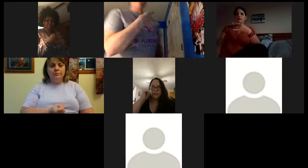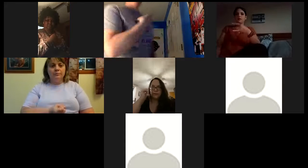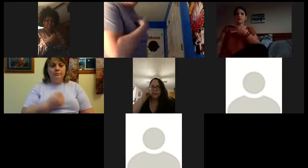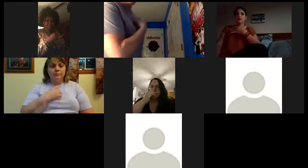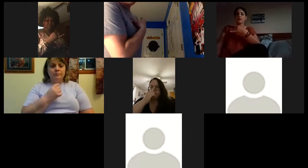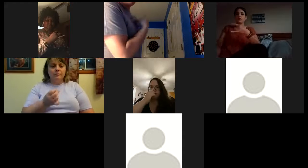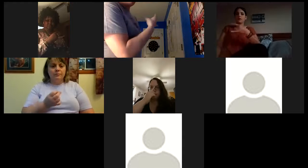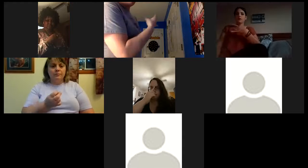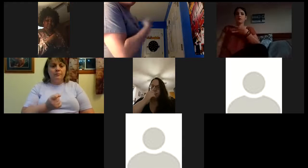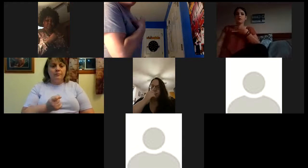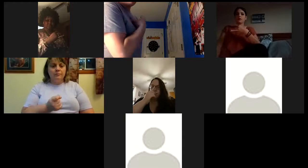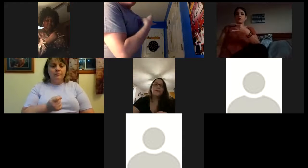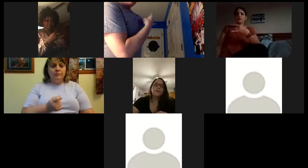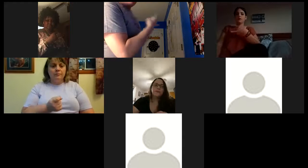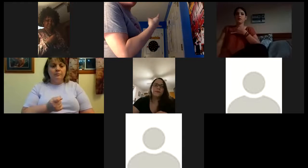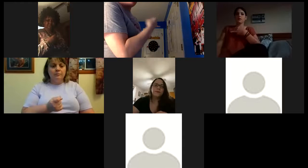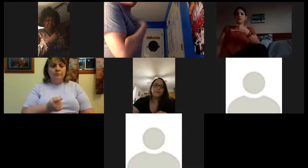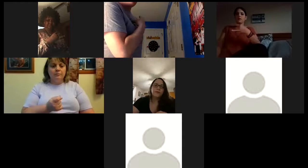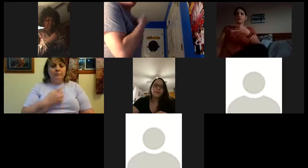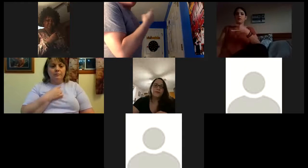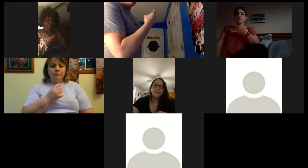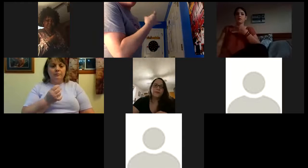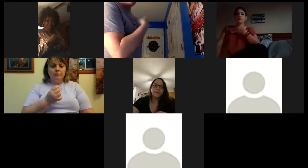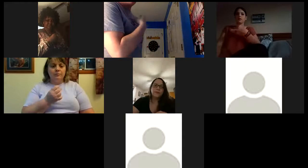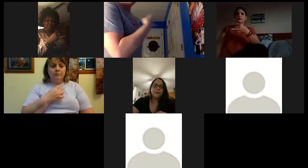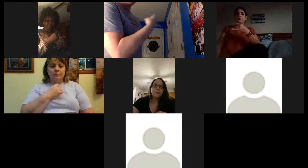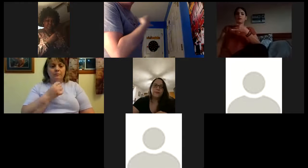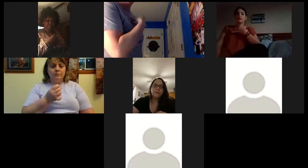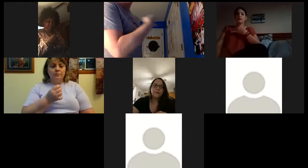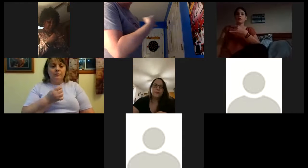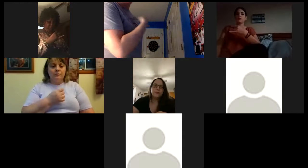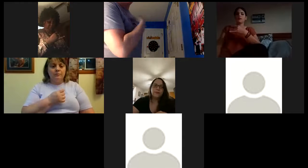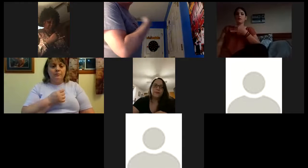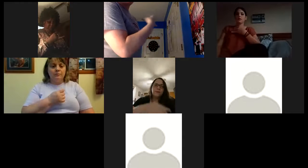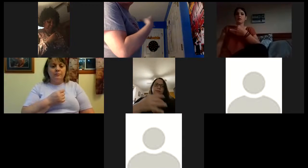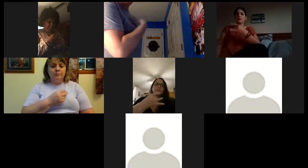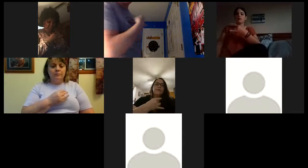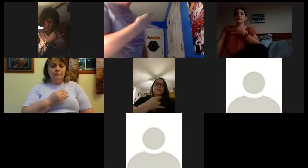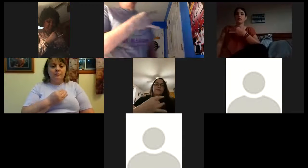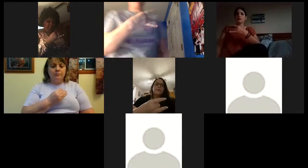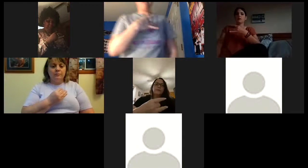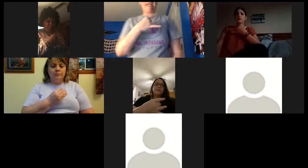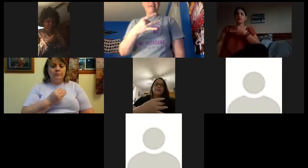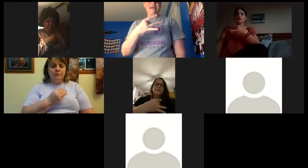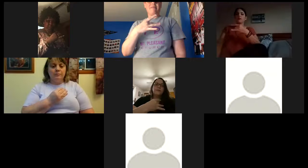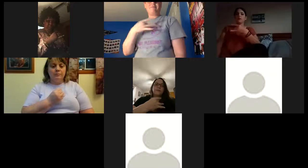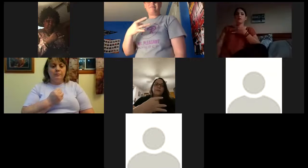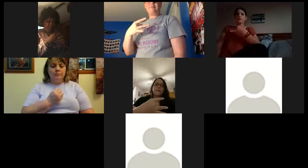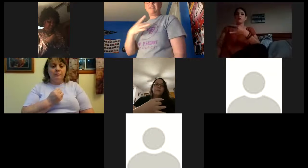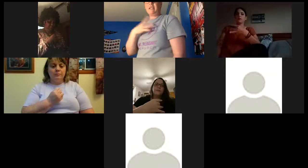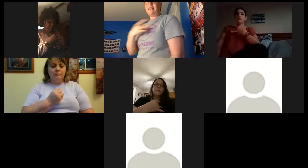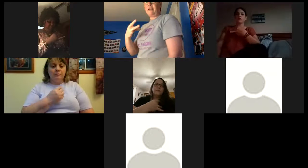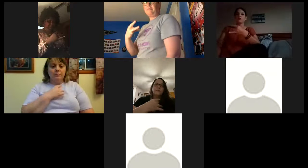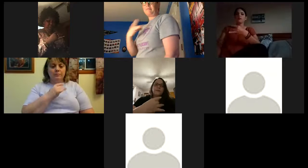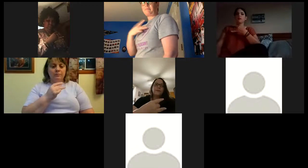And you could pull your shirt, but you might not want to. So just that you like that.